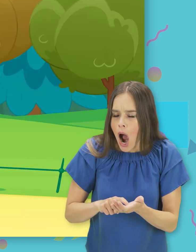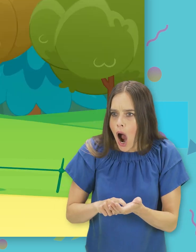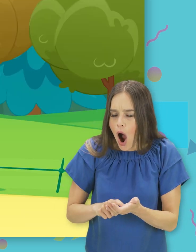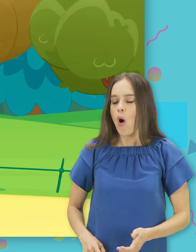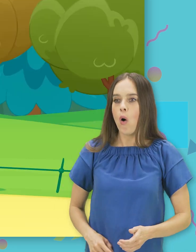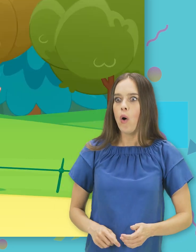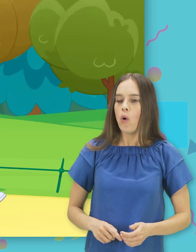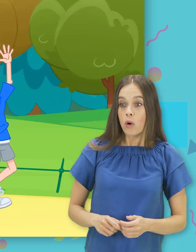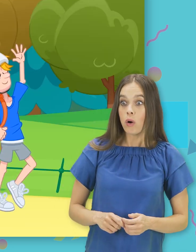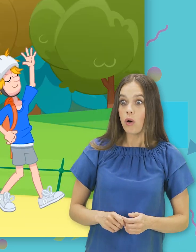I see.